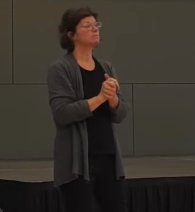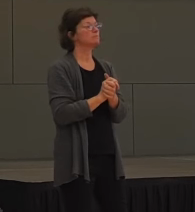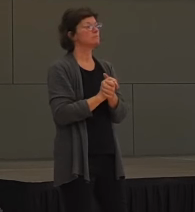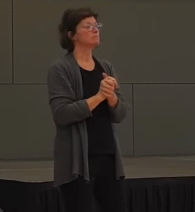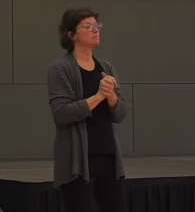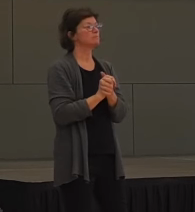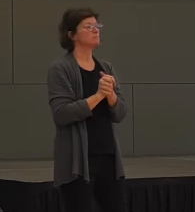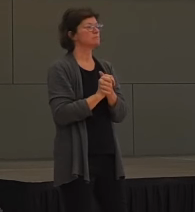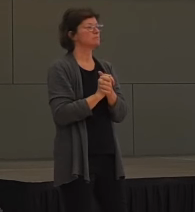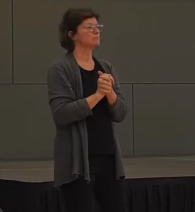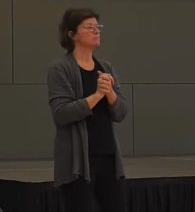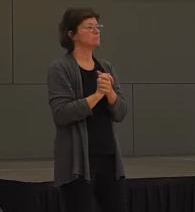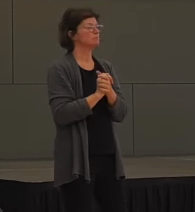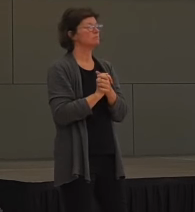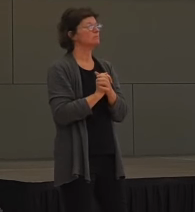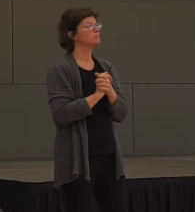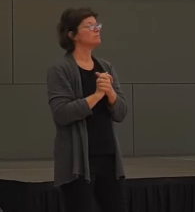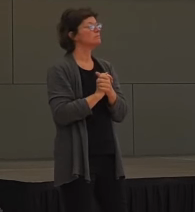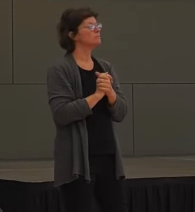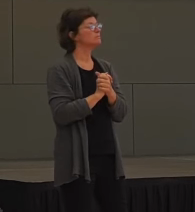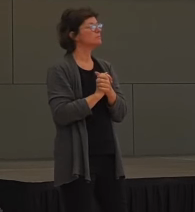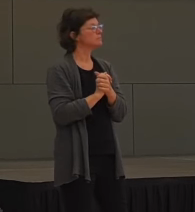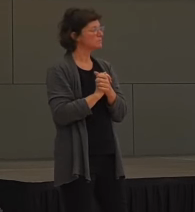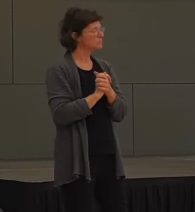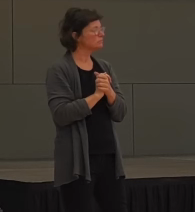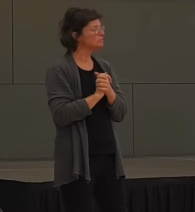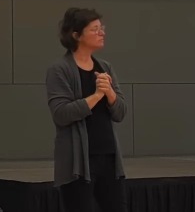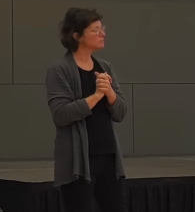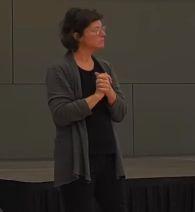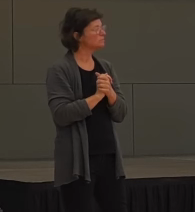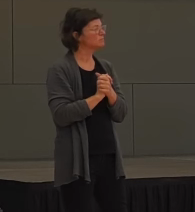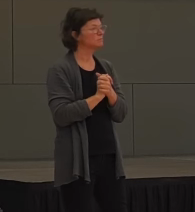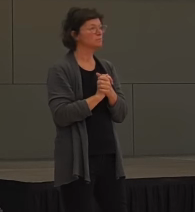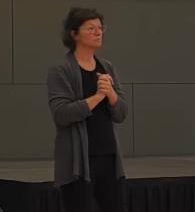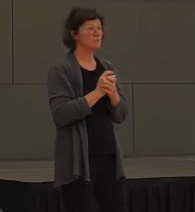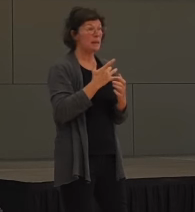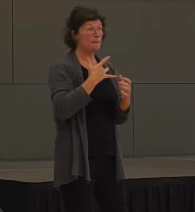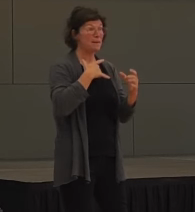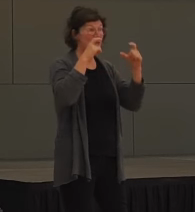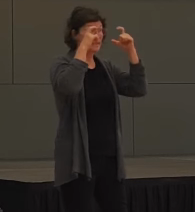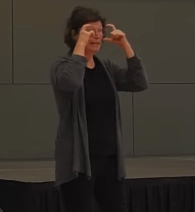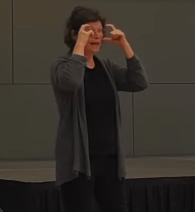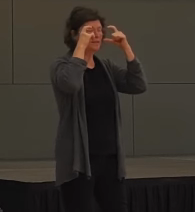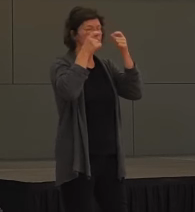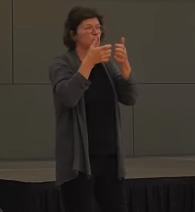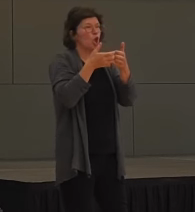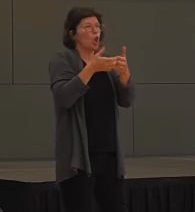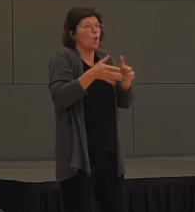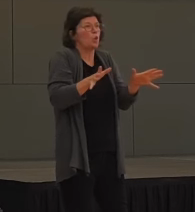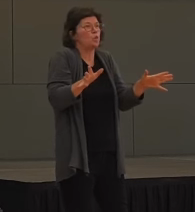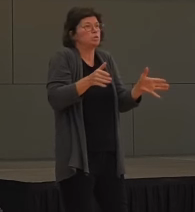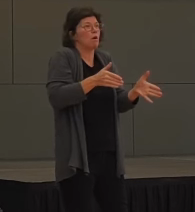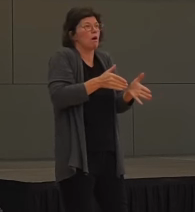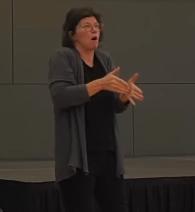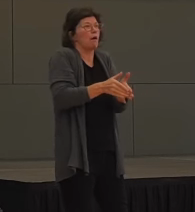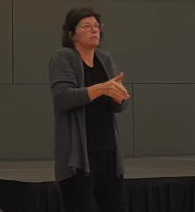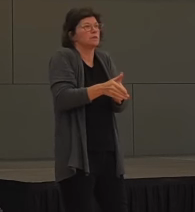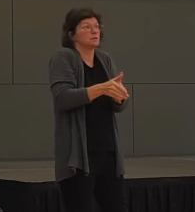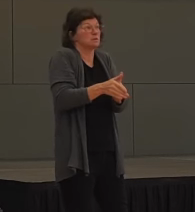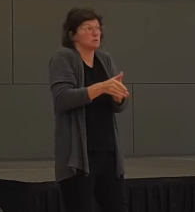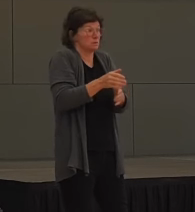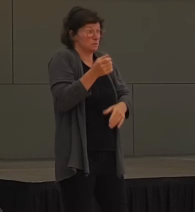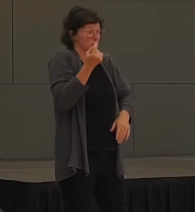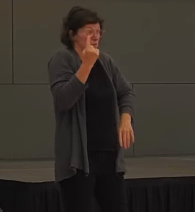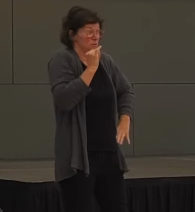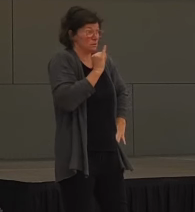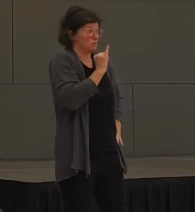to the top just for an example. I am always losing my glasses. Can anybody relate to this? I